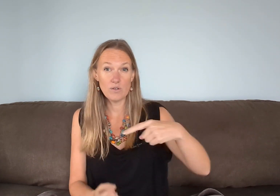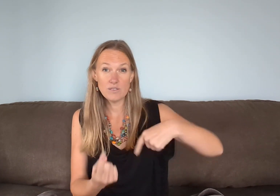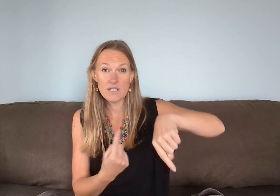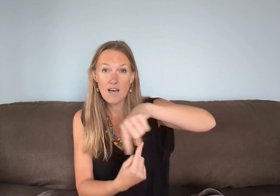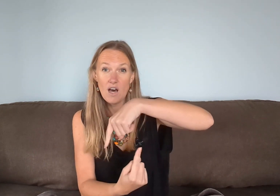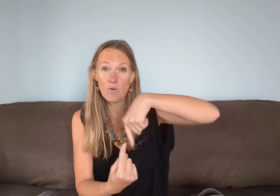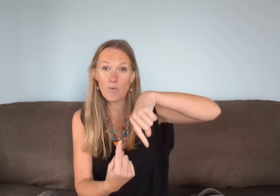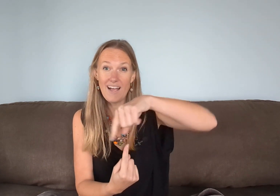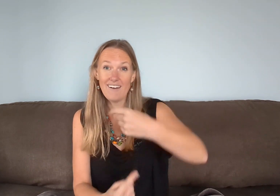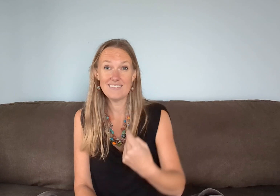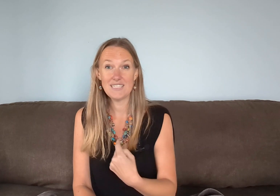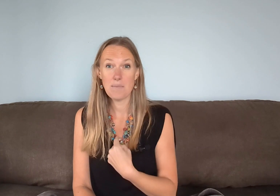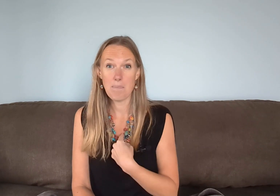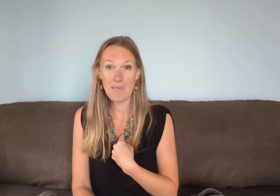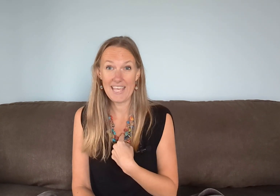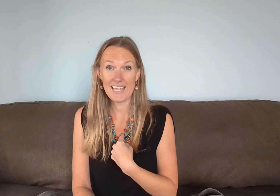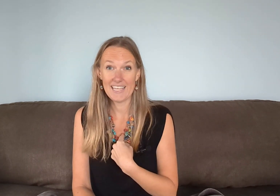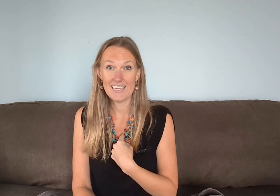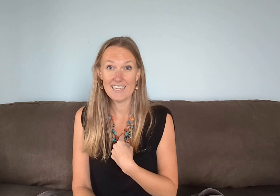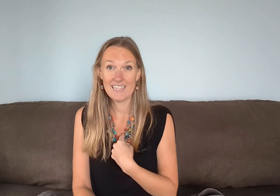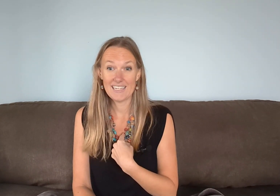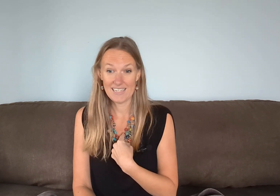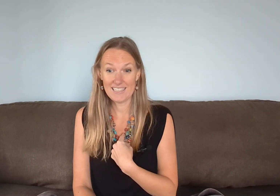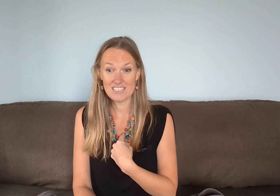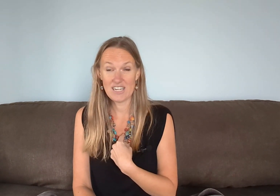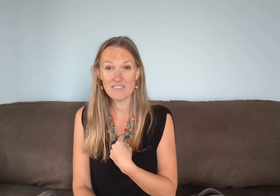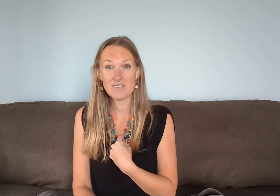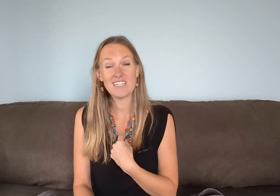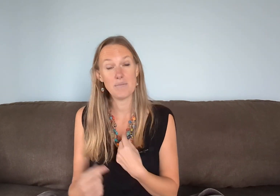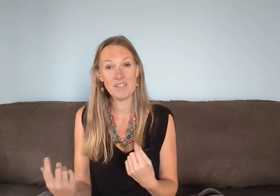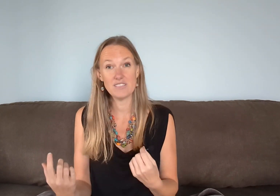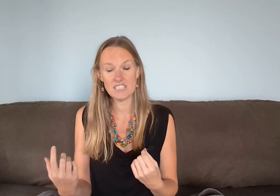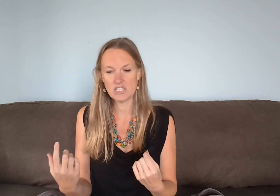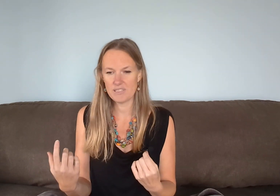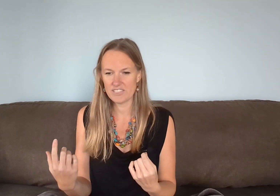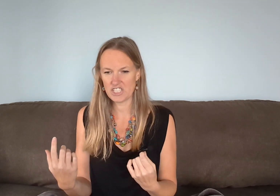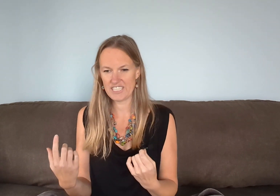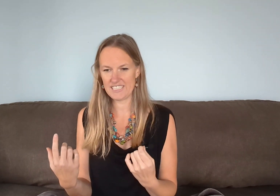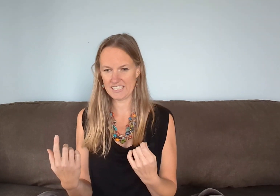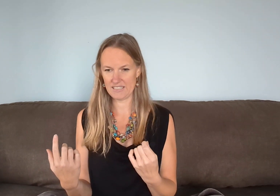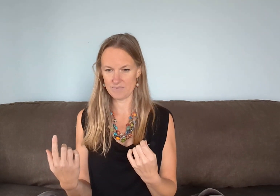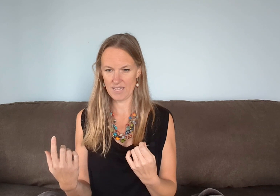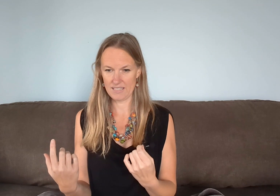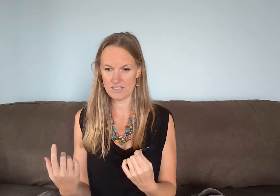those around me. Okay, let's try that from the top. I know it's a little bit of a tricky section. Okay, so